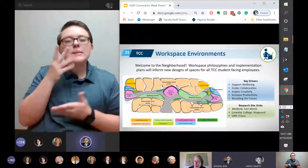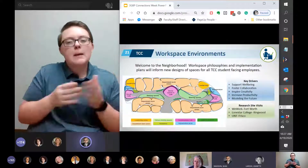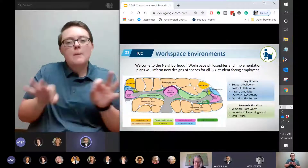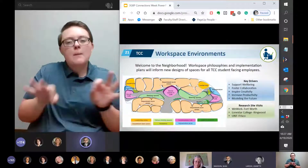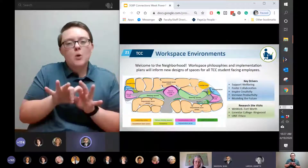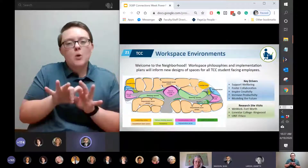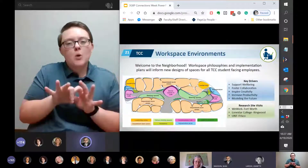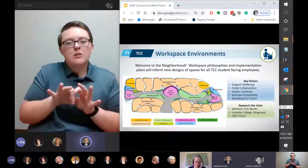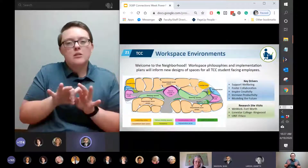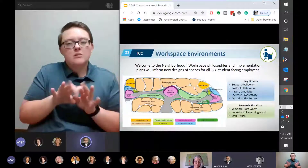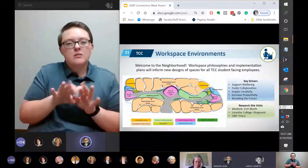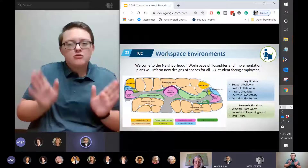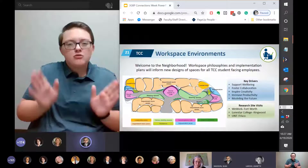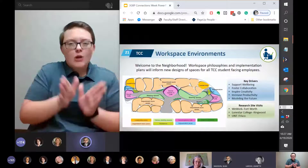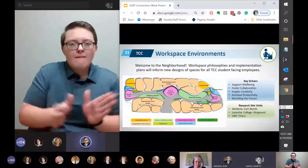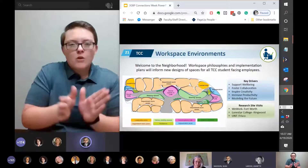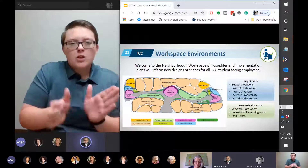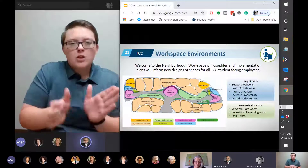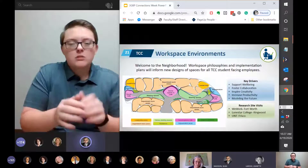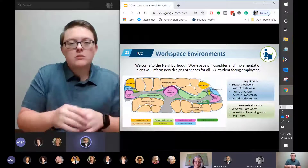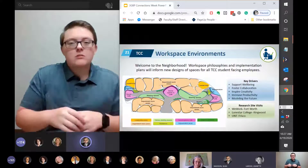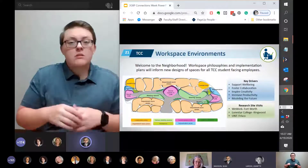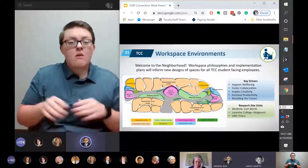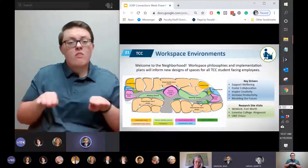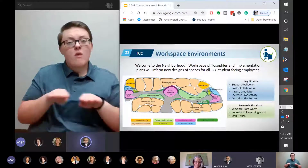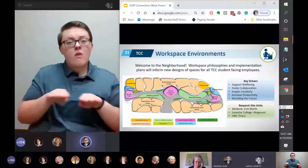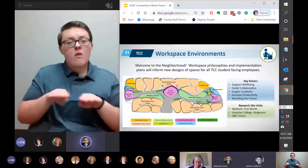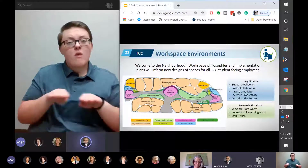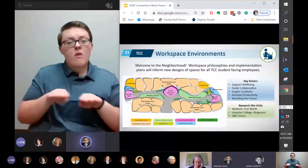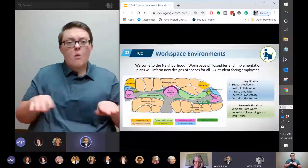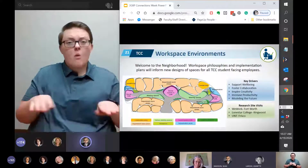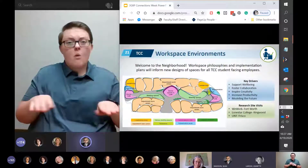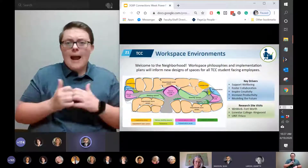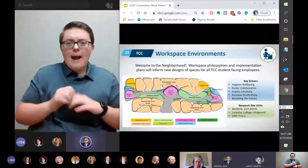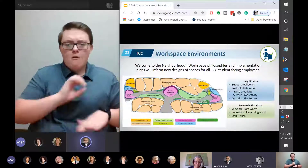plans, some of the key drivers there.